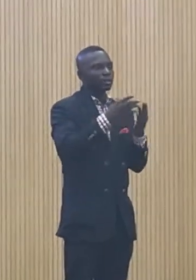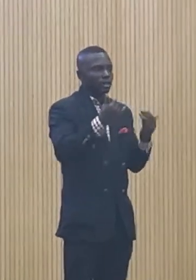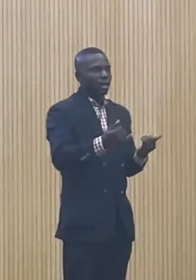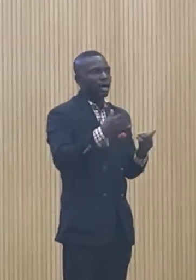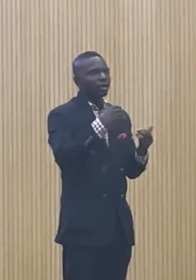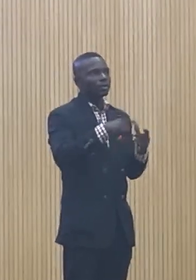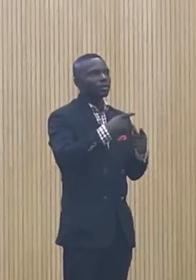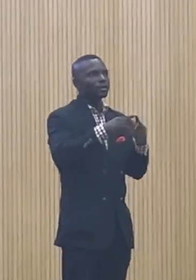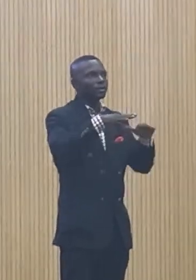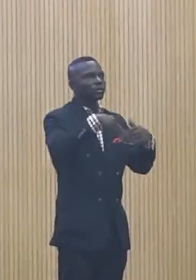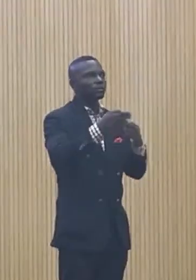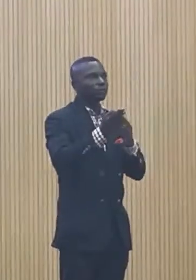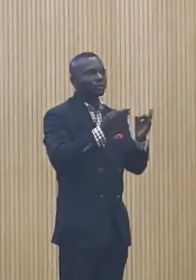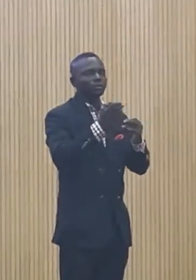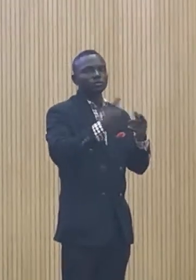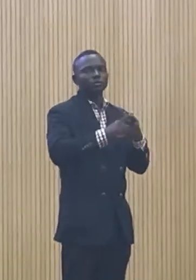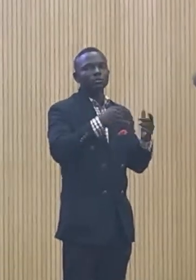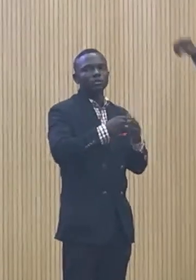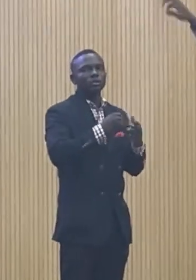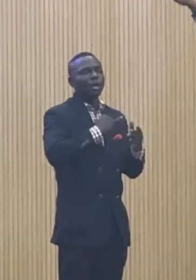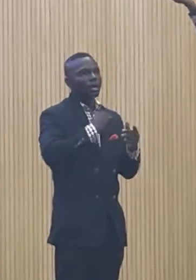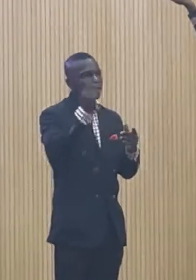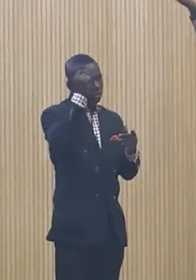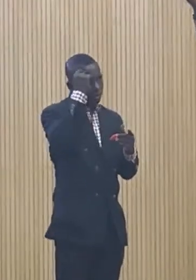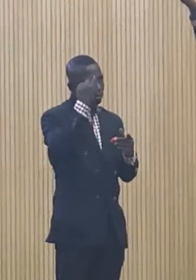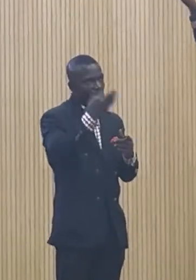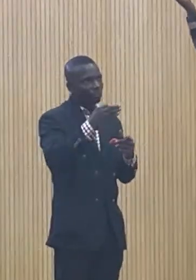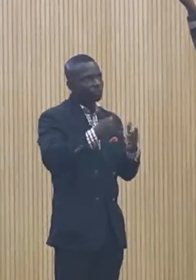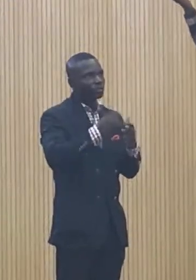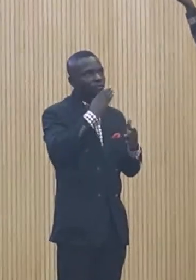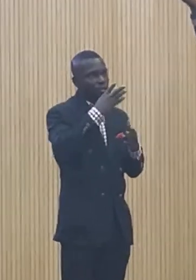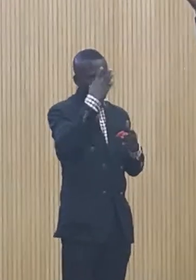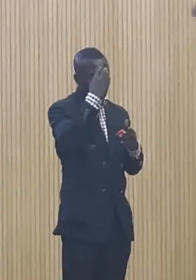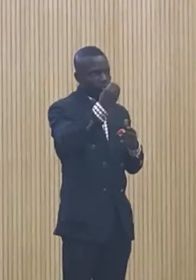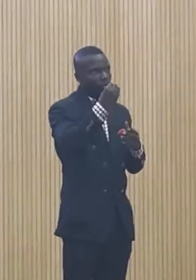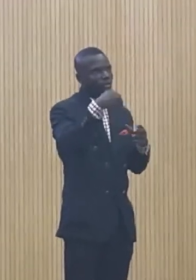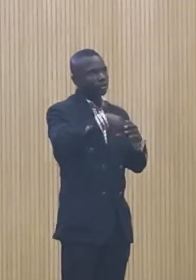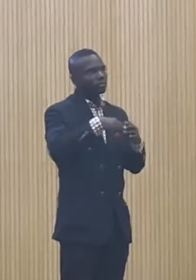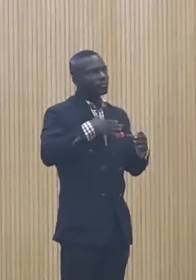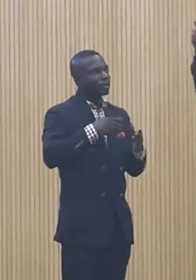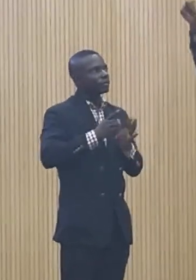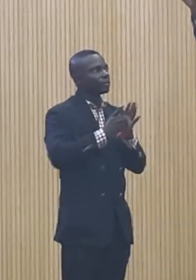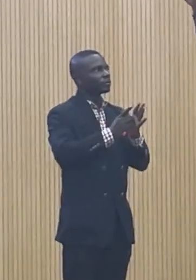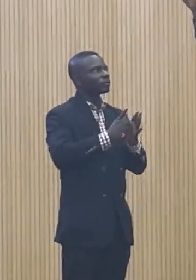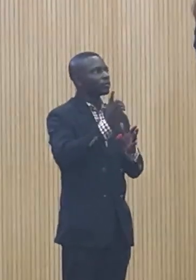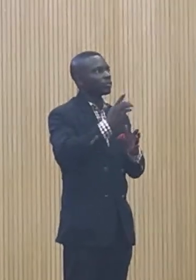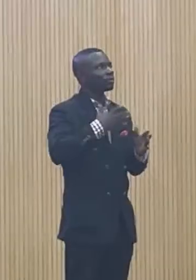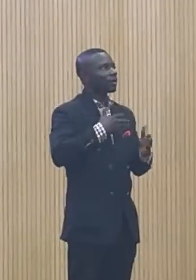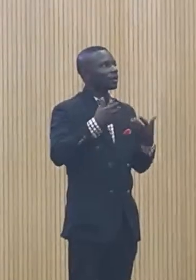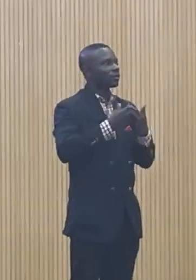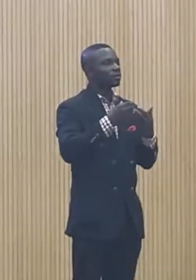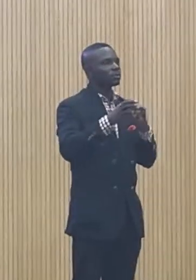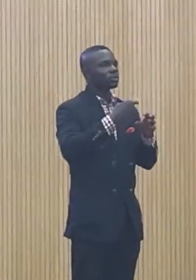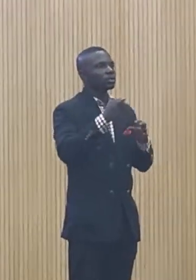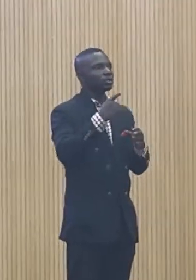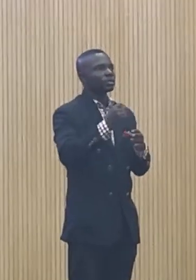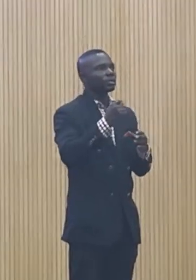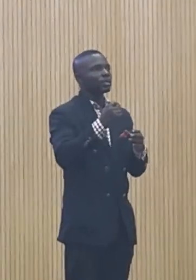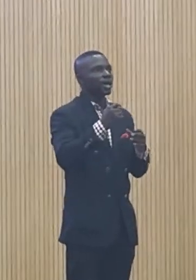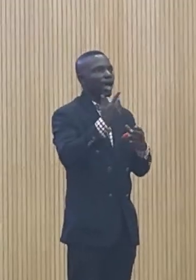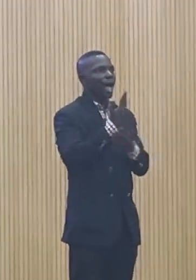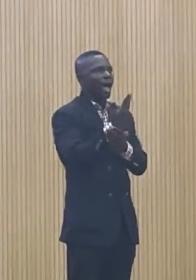and then give explanation to it. I thought of it being captured among my demonstration where my colleague was doing the hand